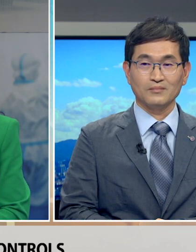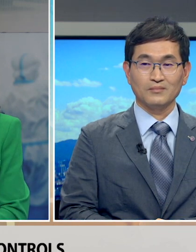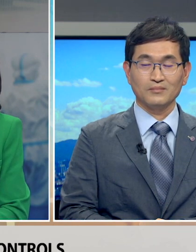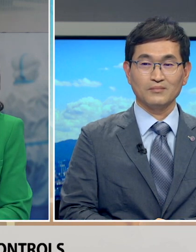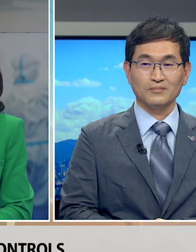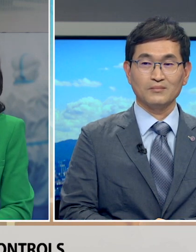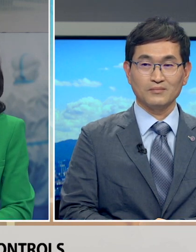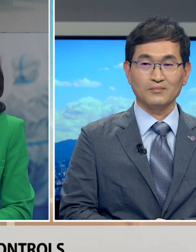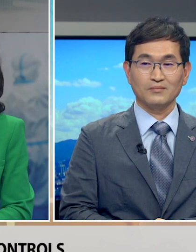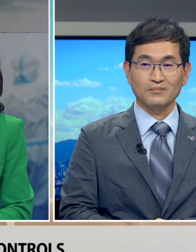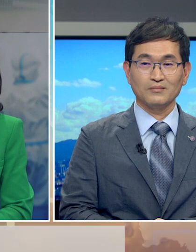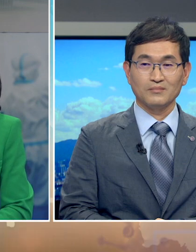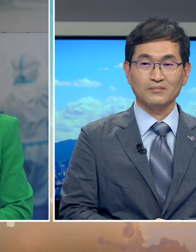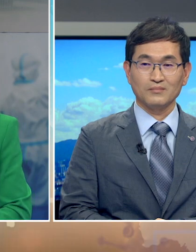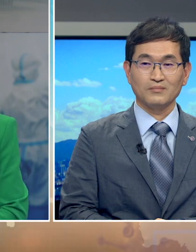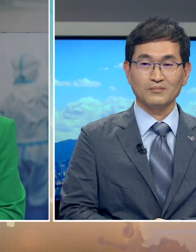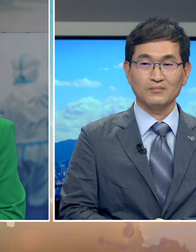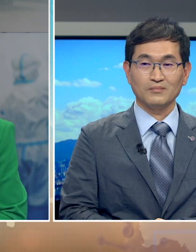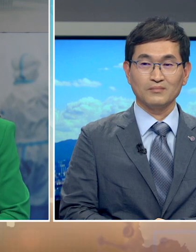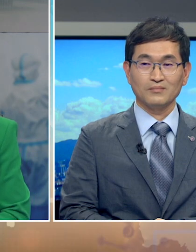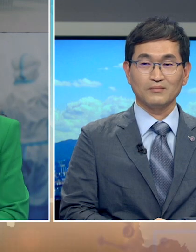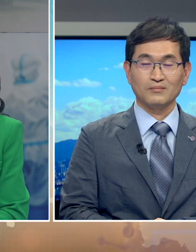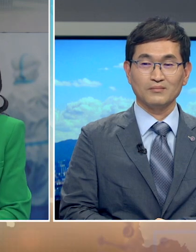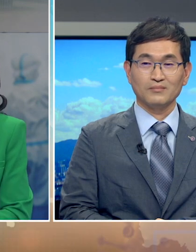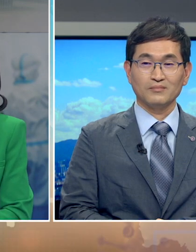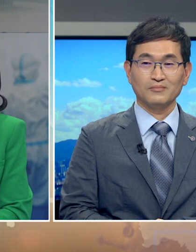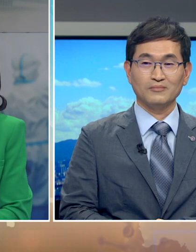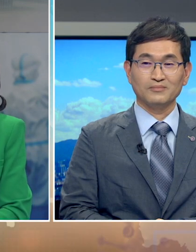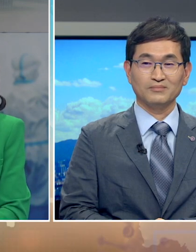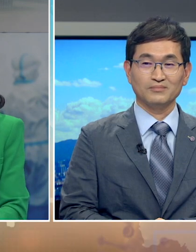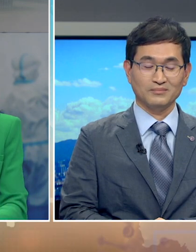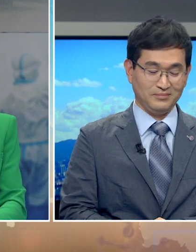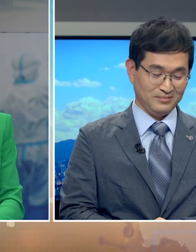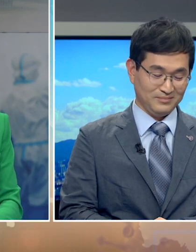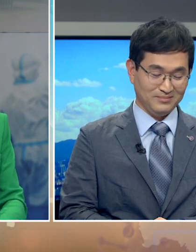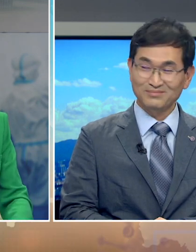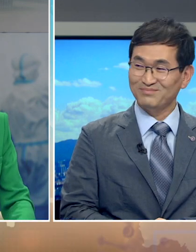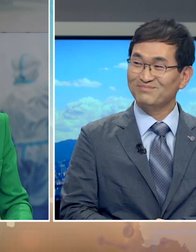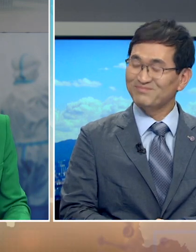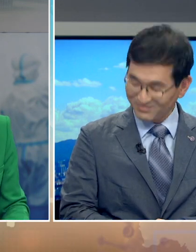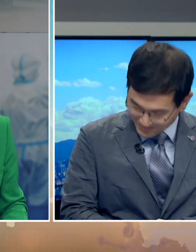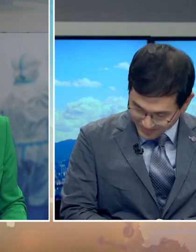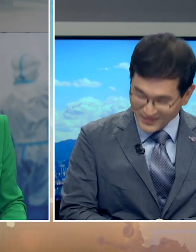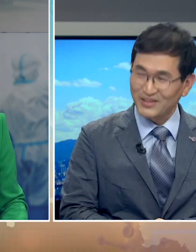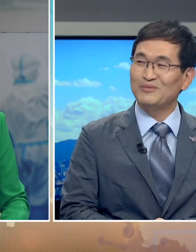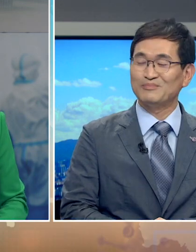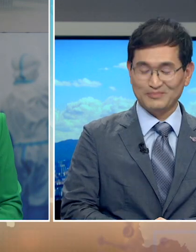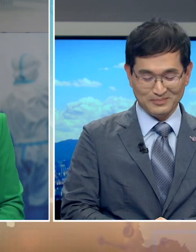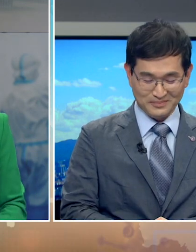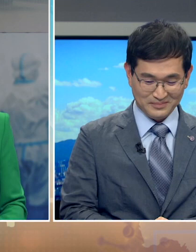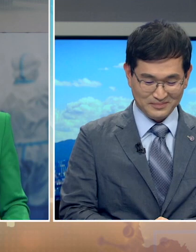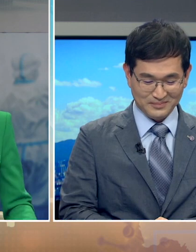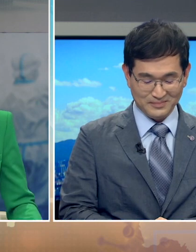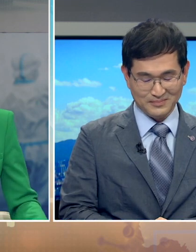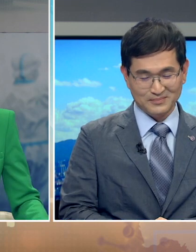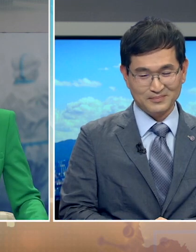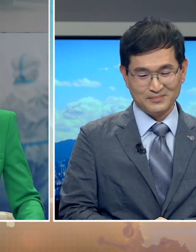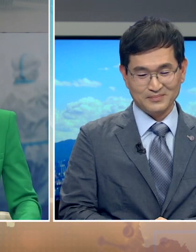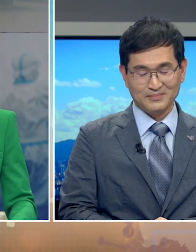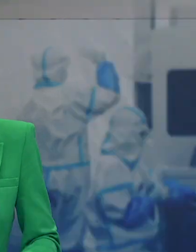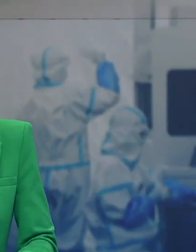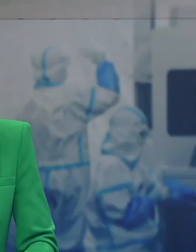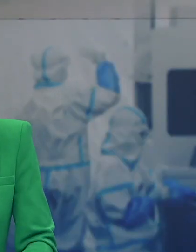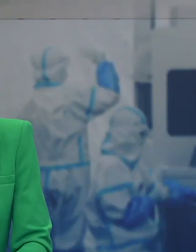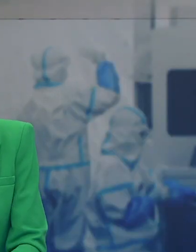All right, so quick changes were made then. Yep. All right, Professor Yu, as always, thank you very much for your thoughts. And Dr. Kim, thank you very much for being here with us today.